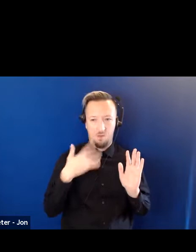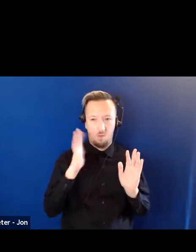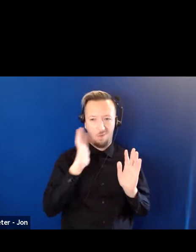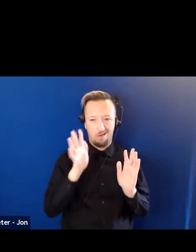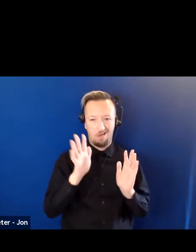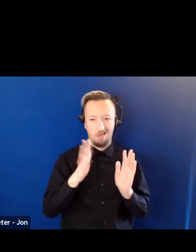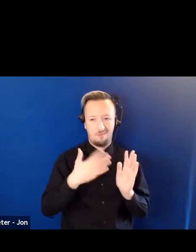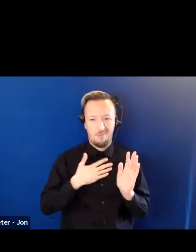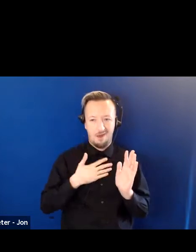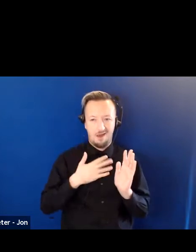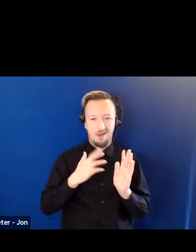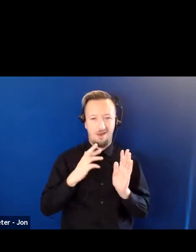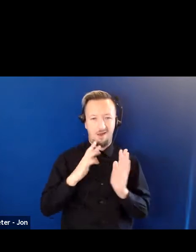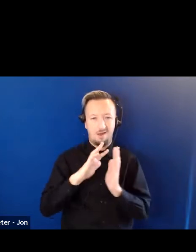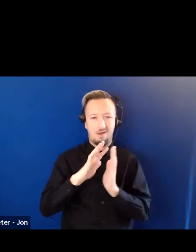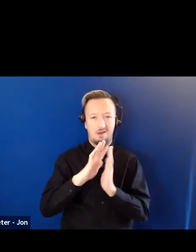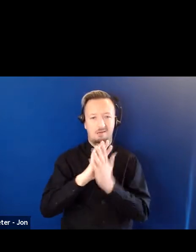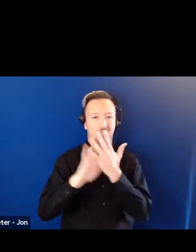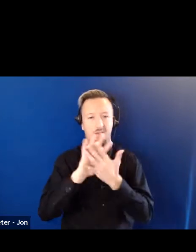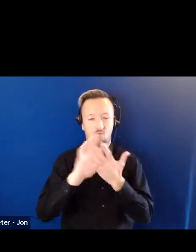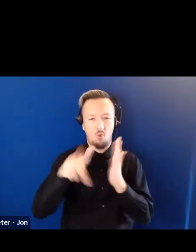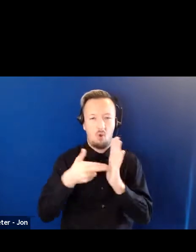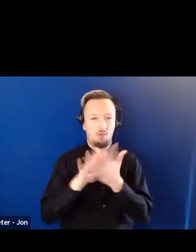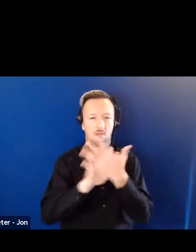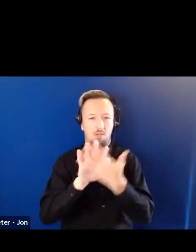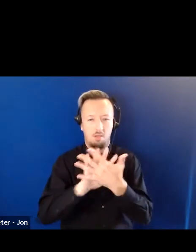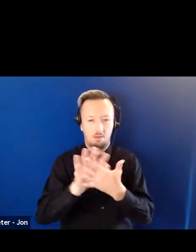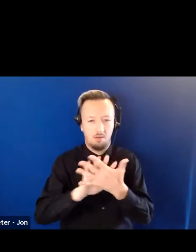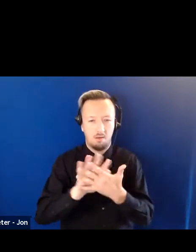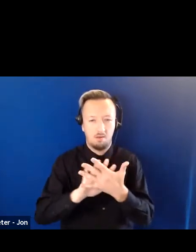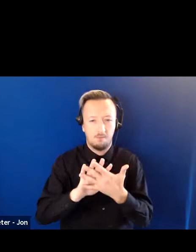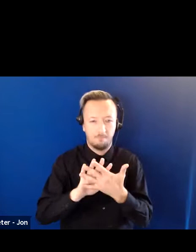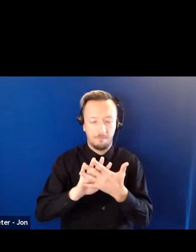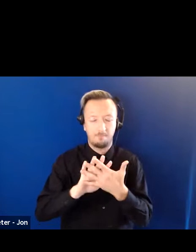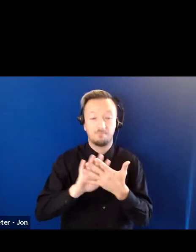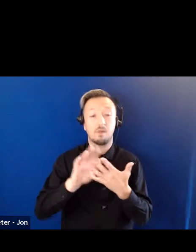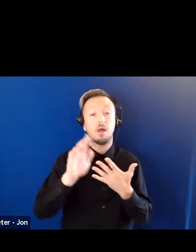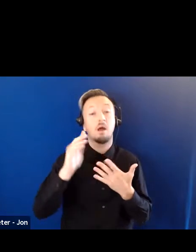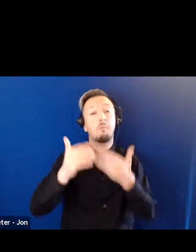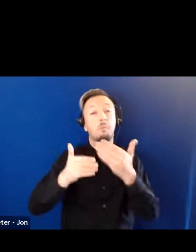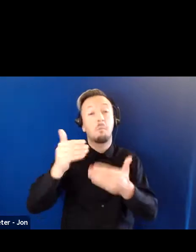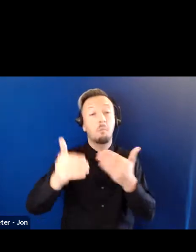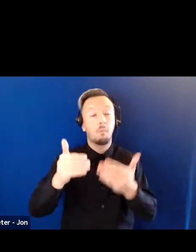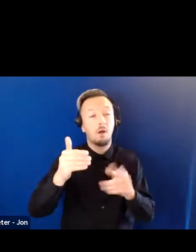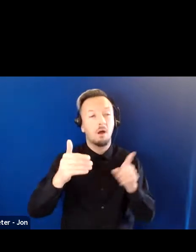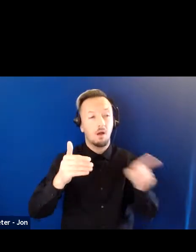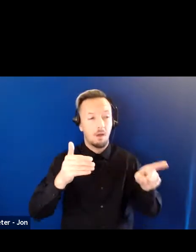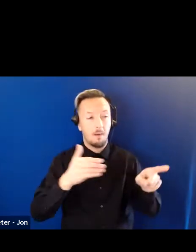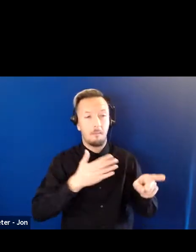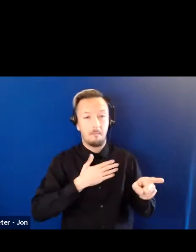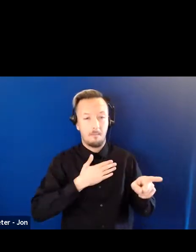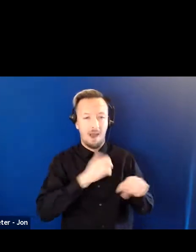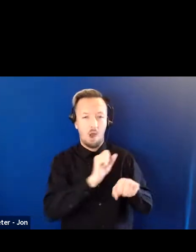wasn't until I was actually asked by some of my colleagues who were white